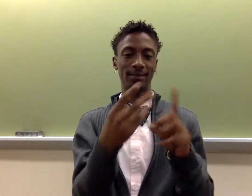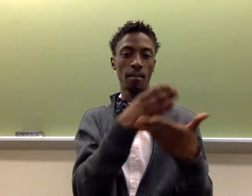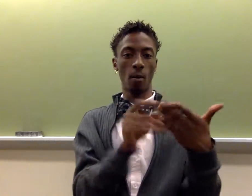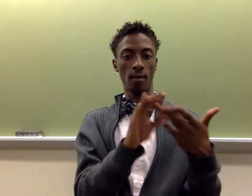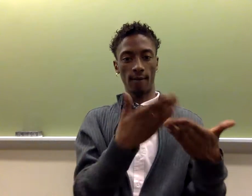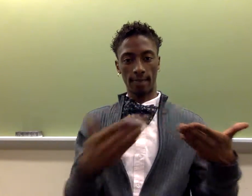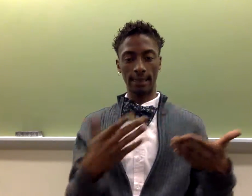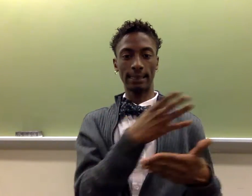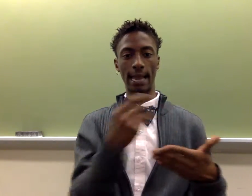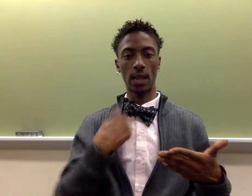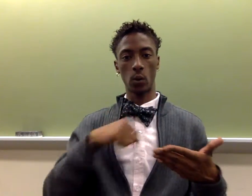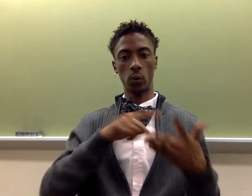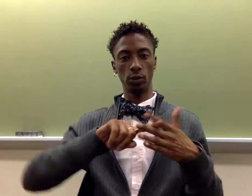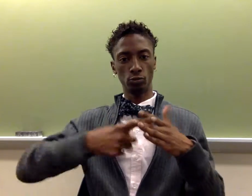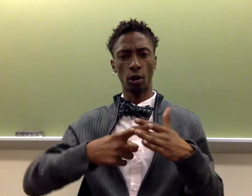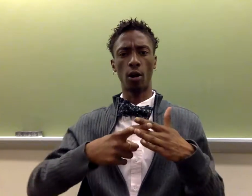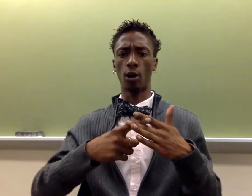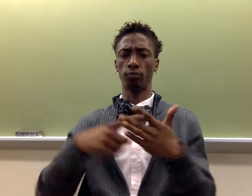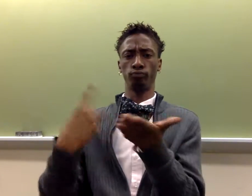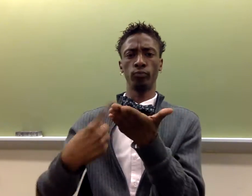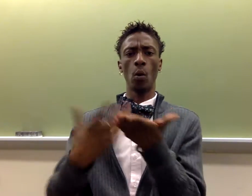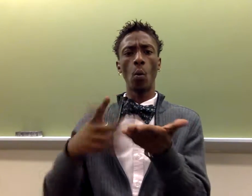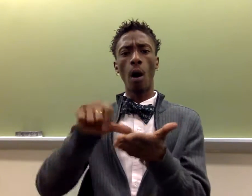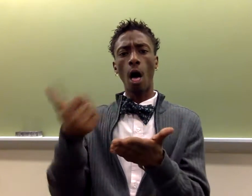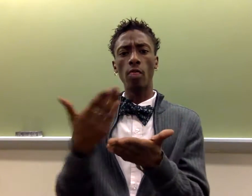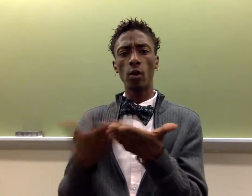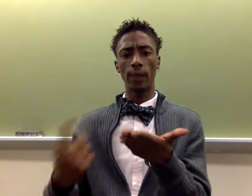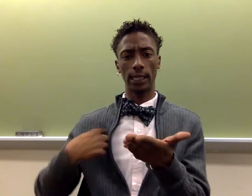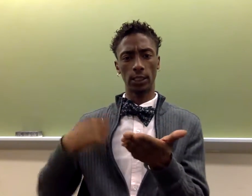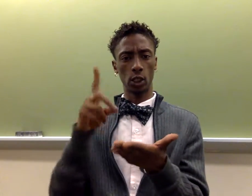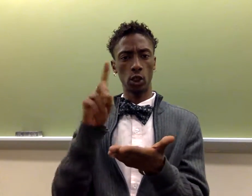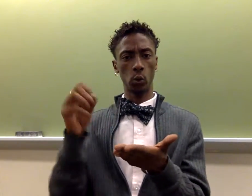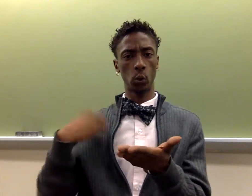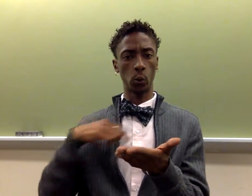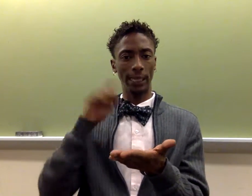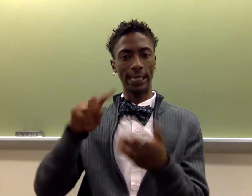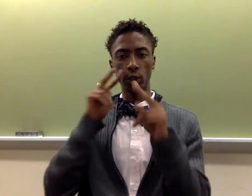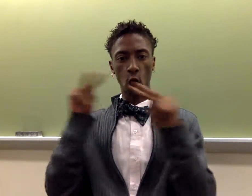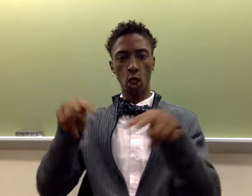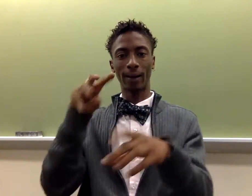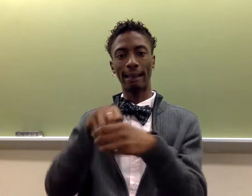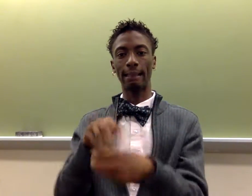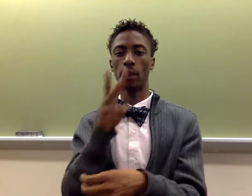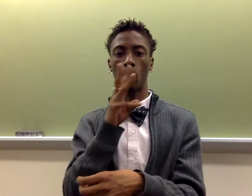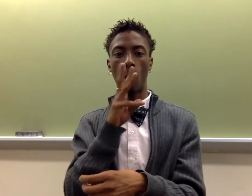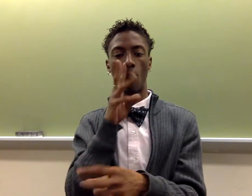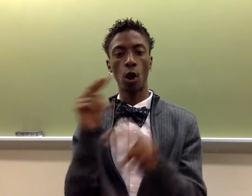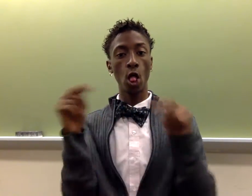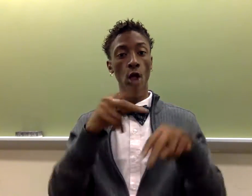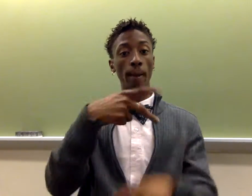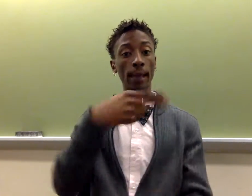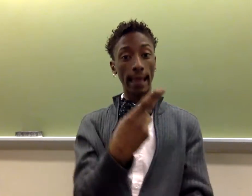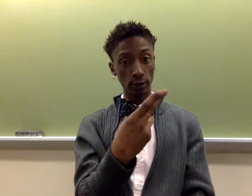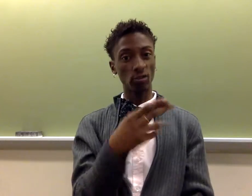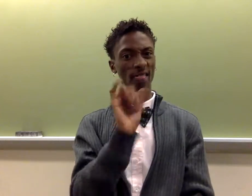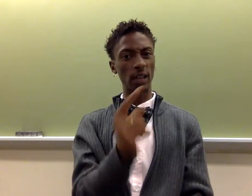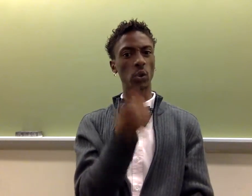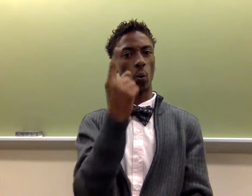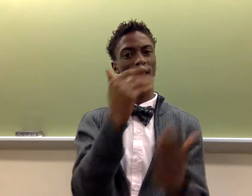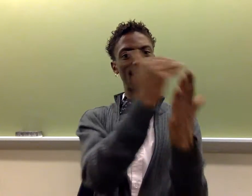start going into what other things do we need to look at in the water, let's take a look at pH, which was one of those items on that list in